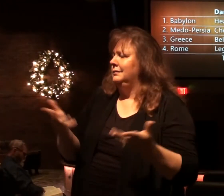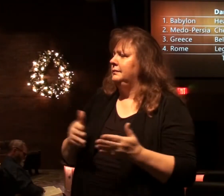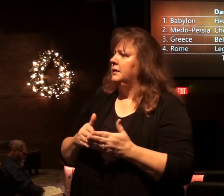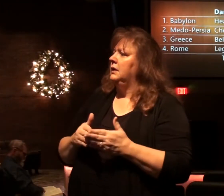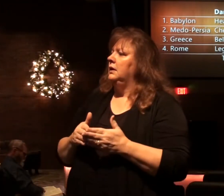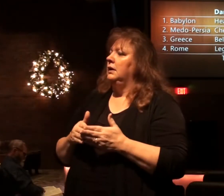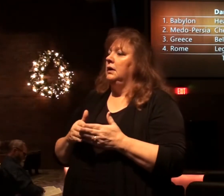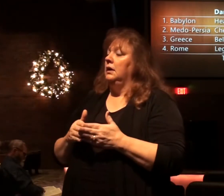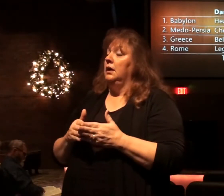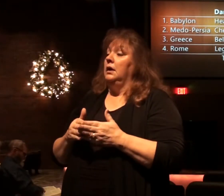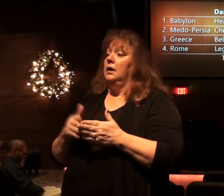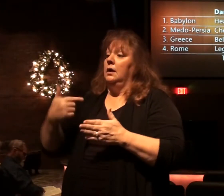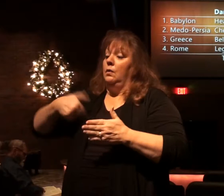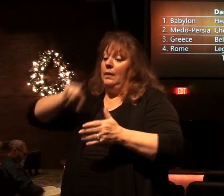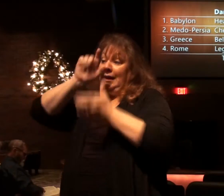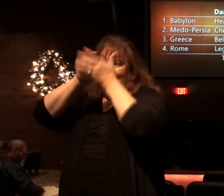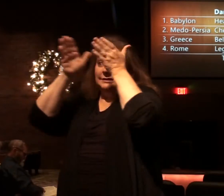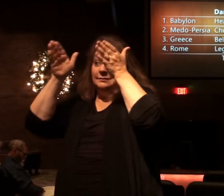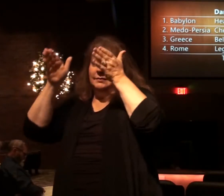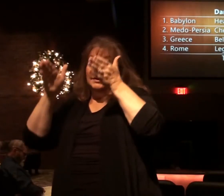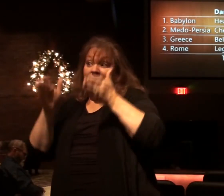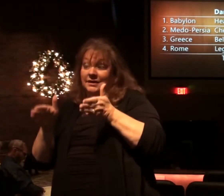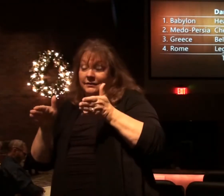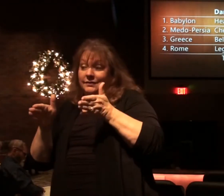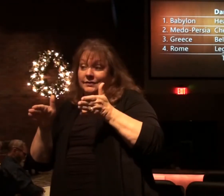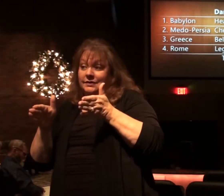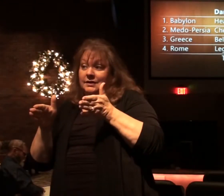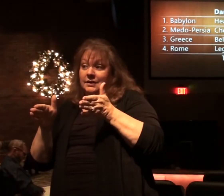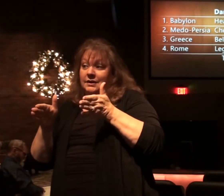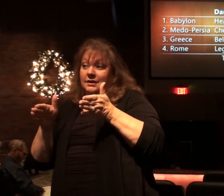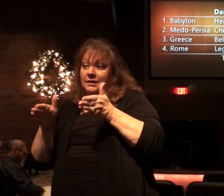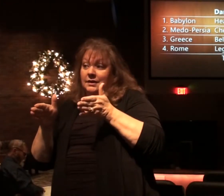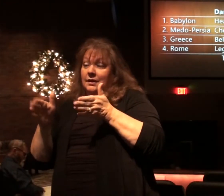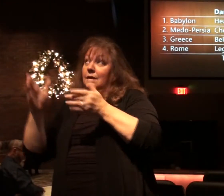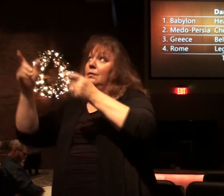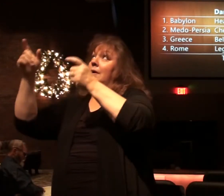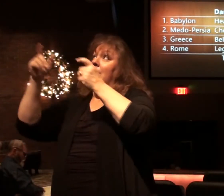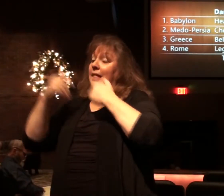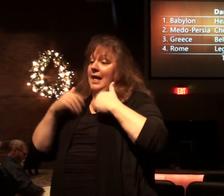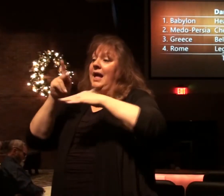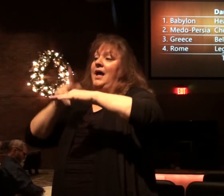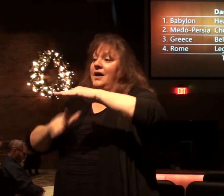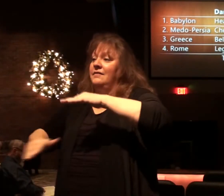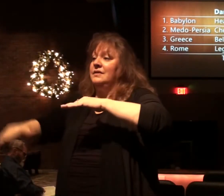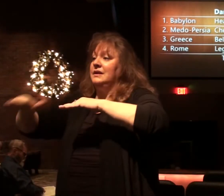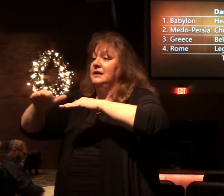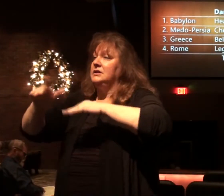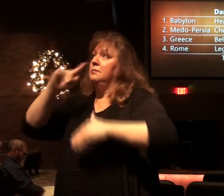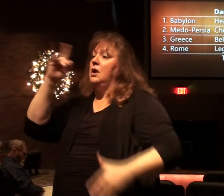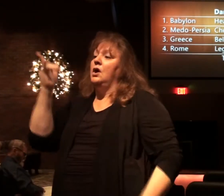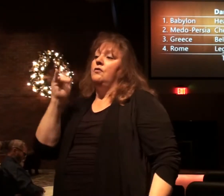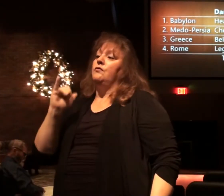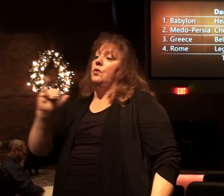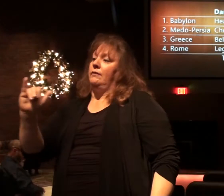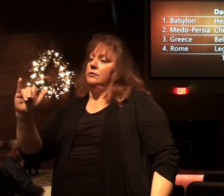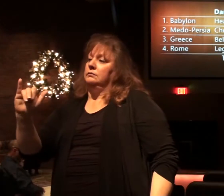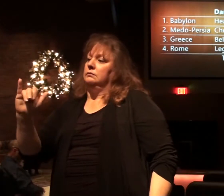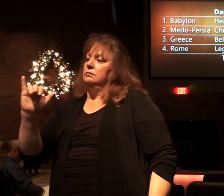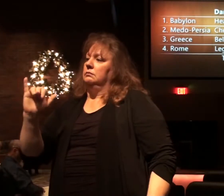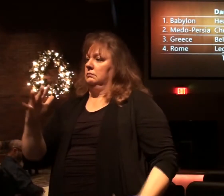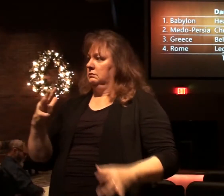The saints of the highest one will receive the kingdom and possess the kingdom forever. So there's the summary.